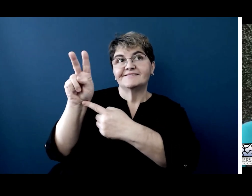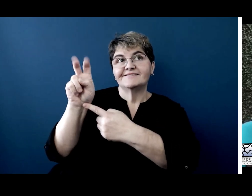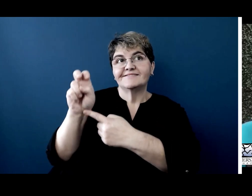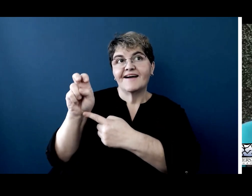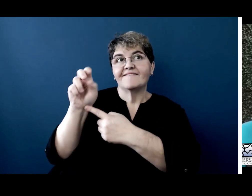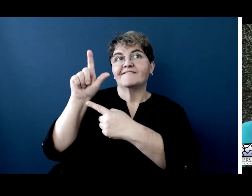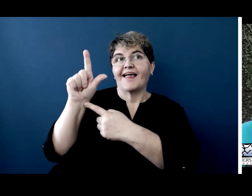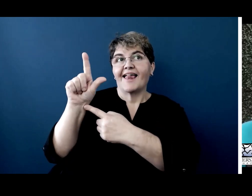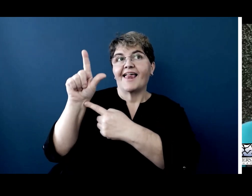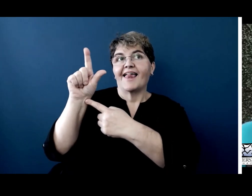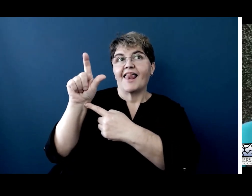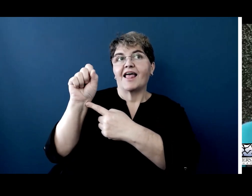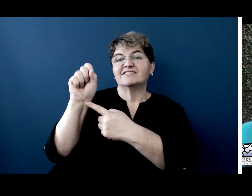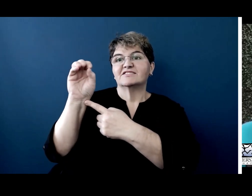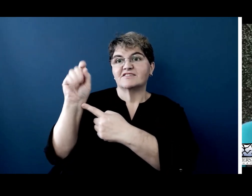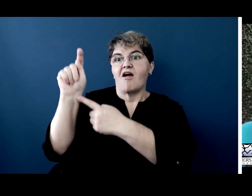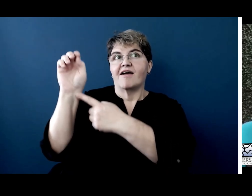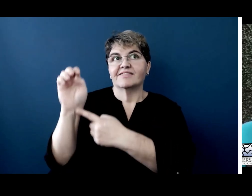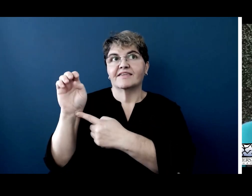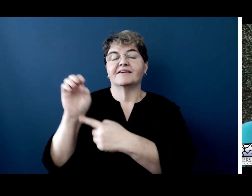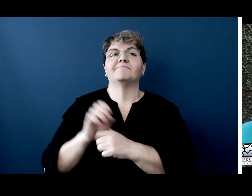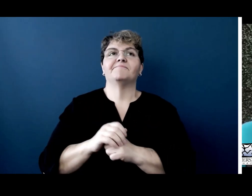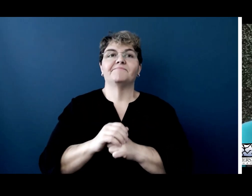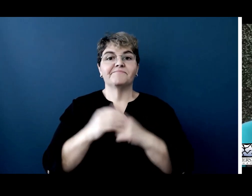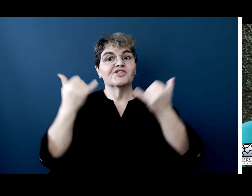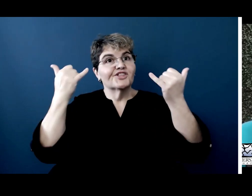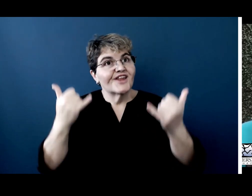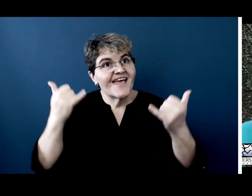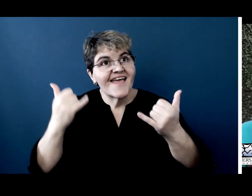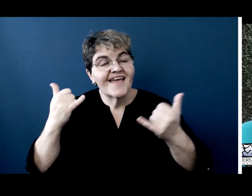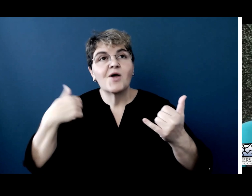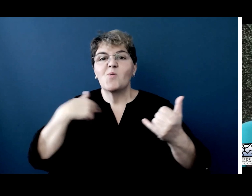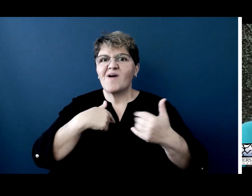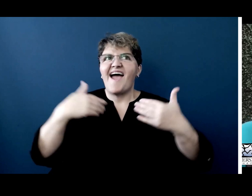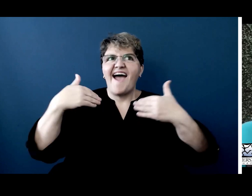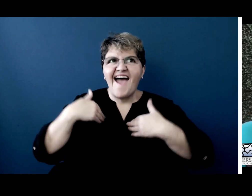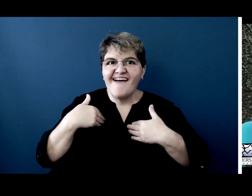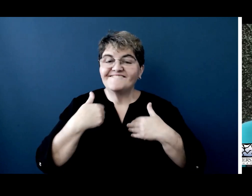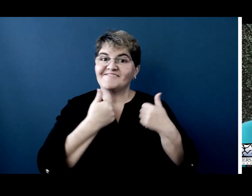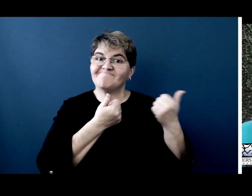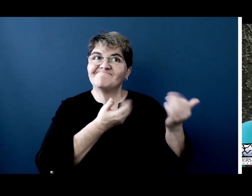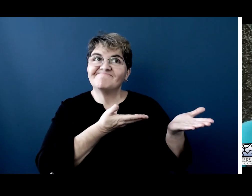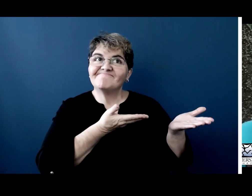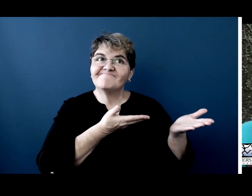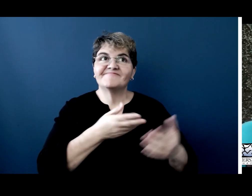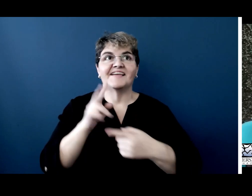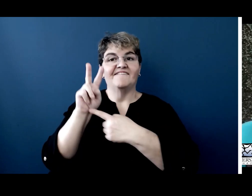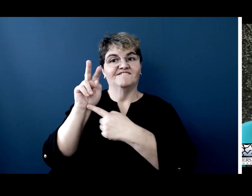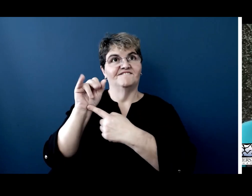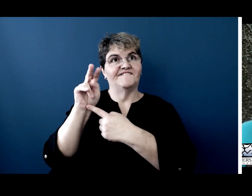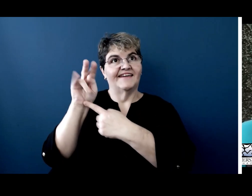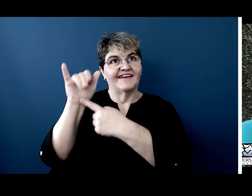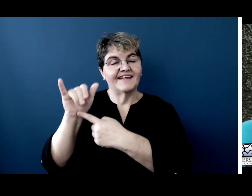guest here, someone who makes so many people smile and laugh. His name is Vinny Falso. Welcome to our show,